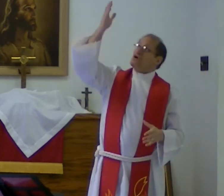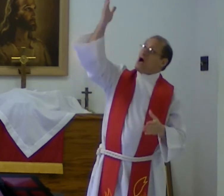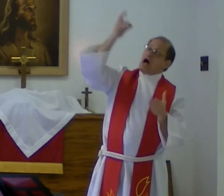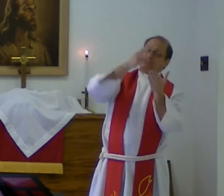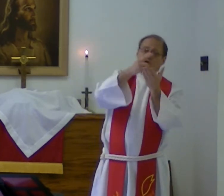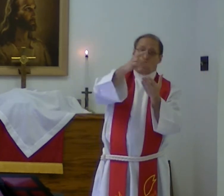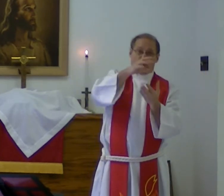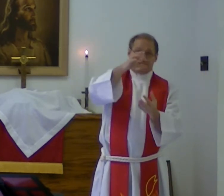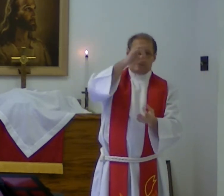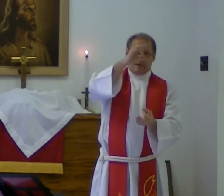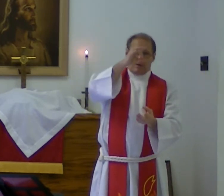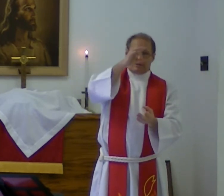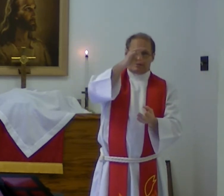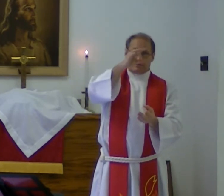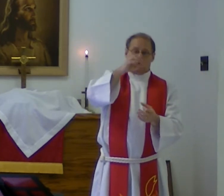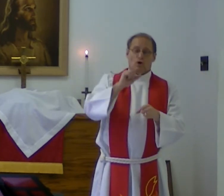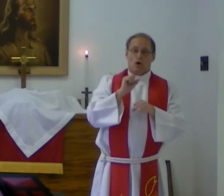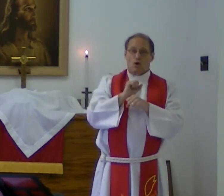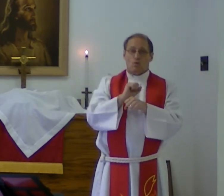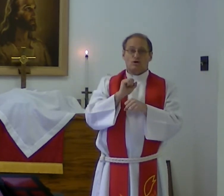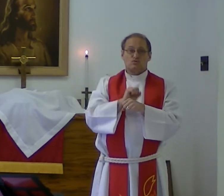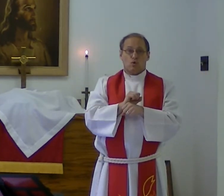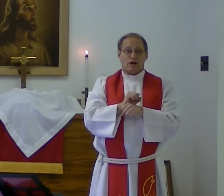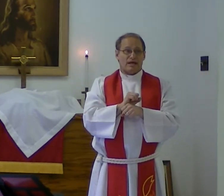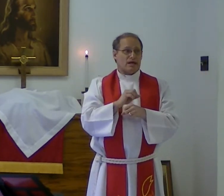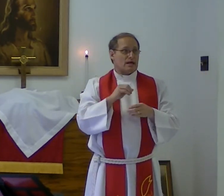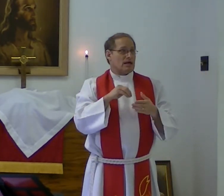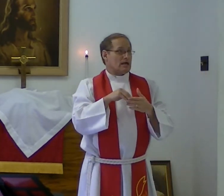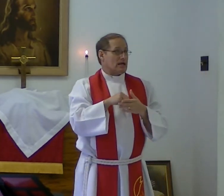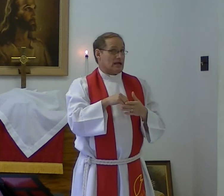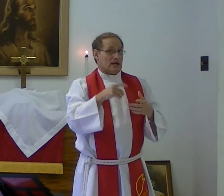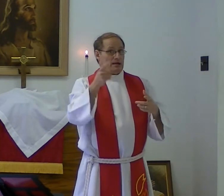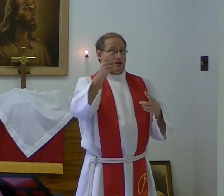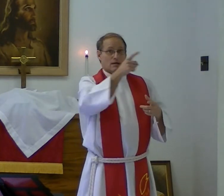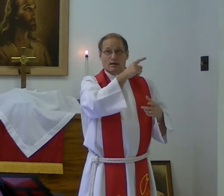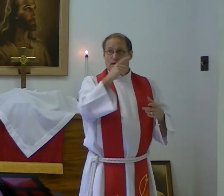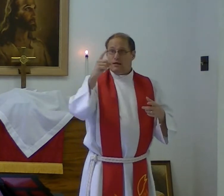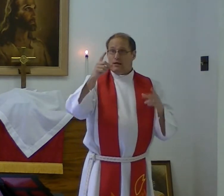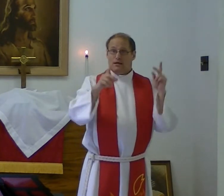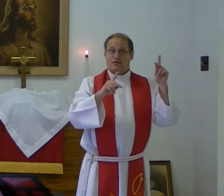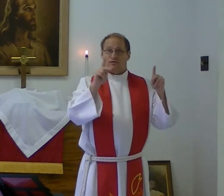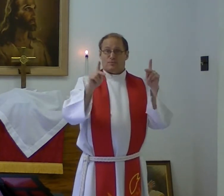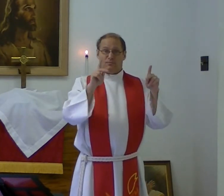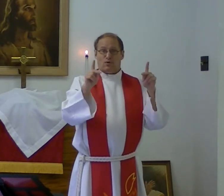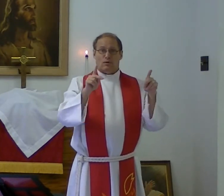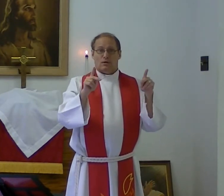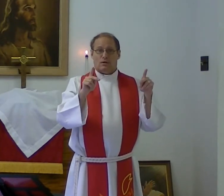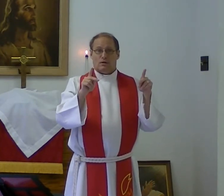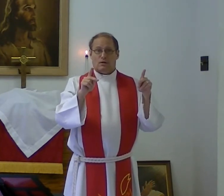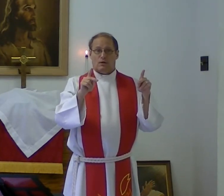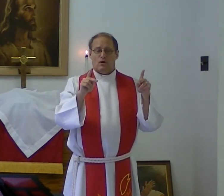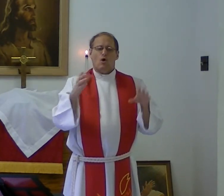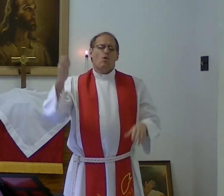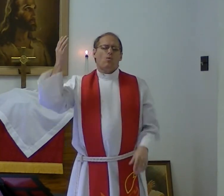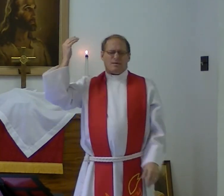God's Holy Spirit was working in the people. What